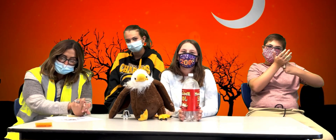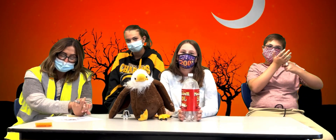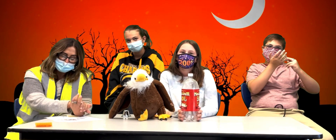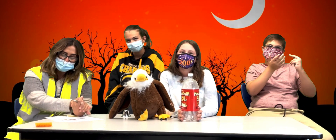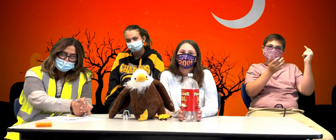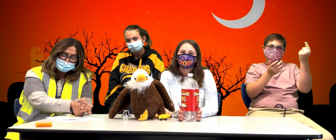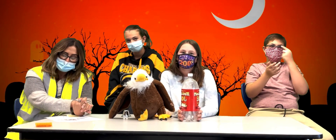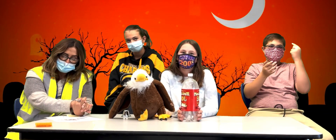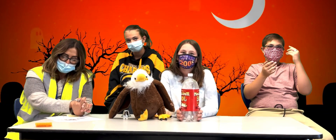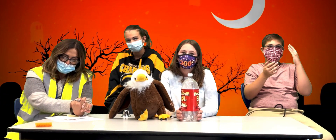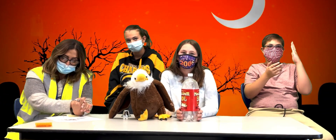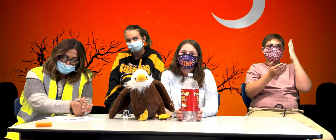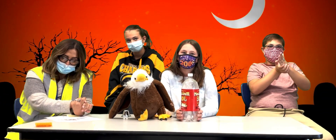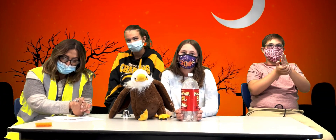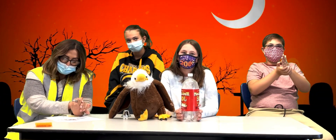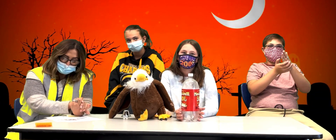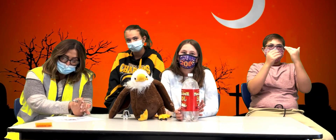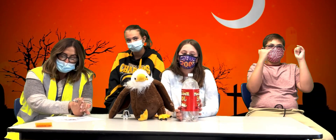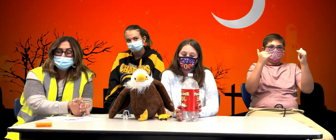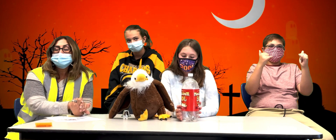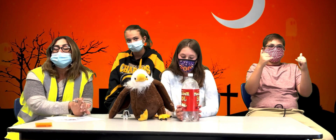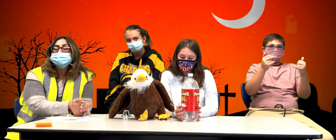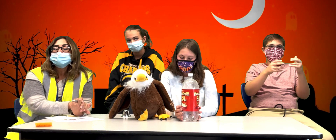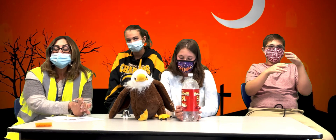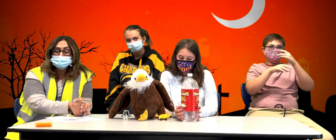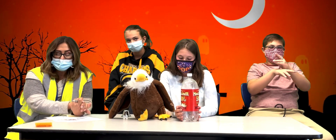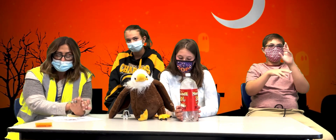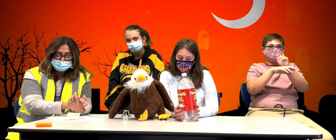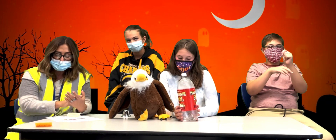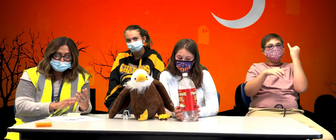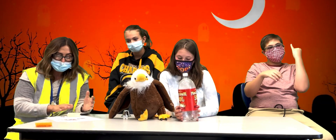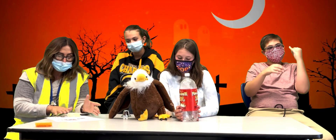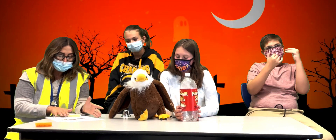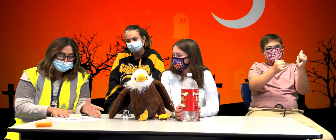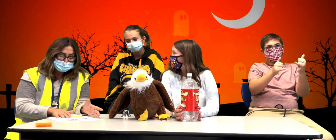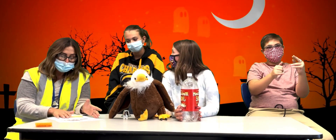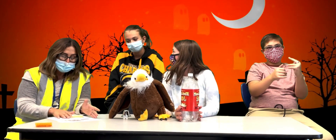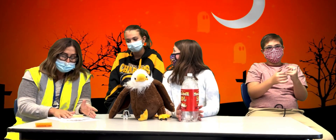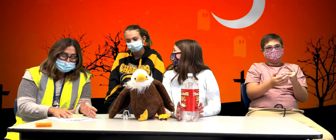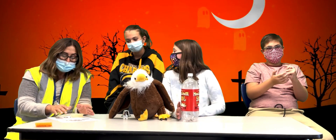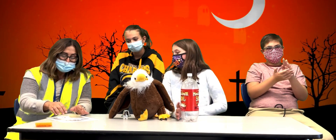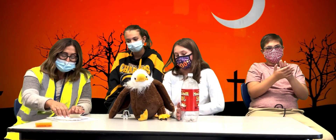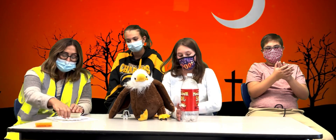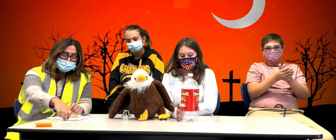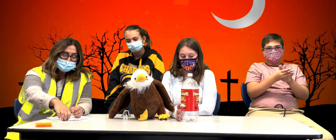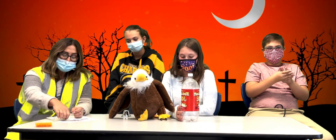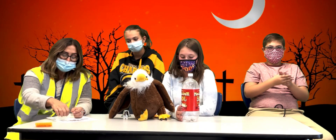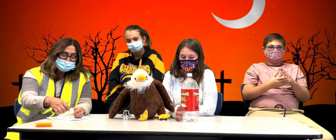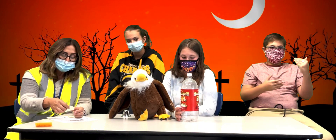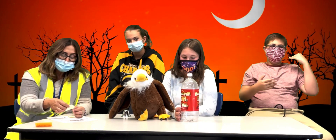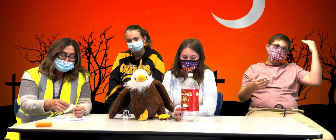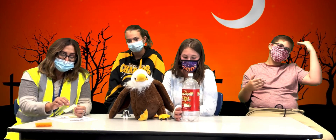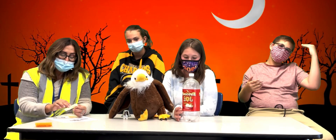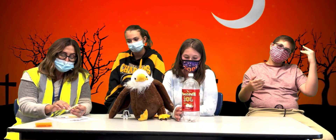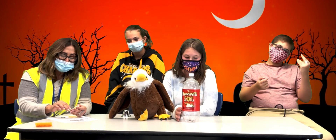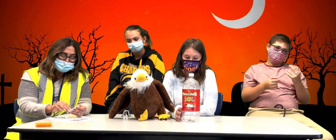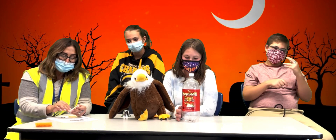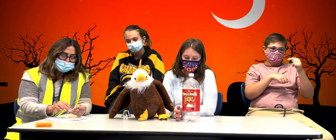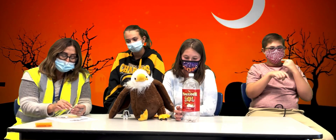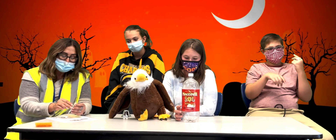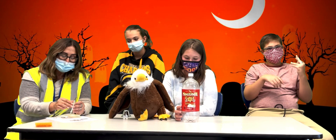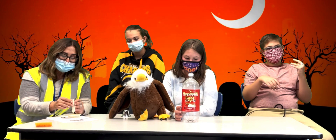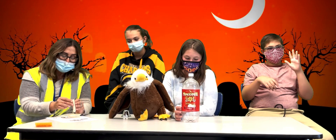need to stop playing right away if you're playing at school. I know that sometimes